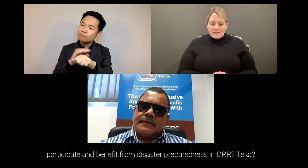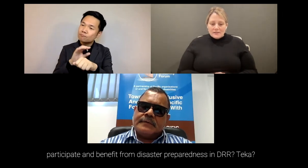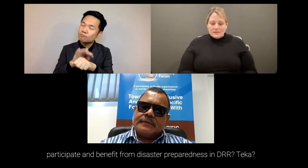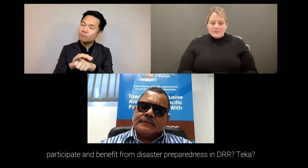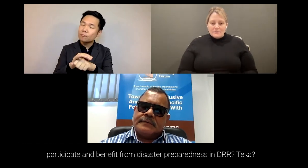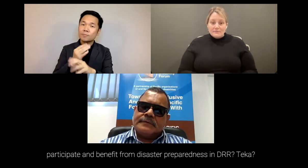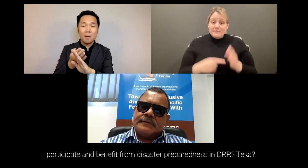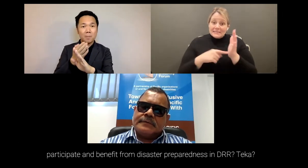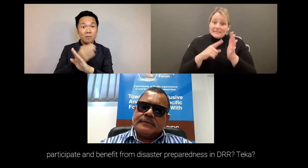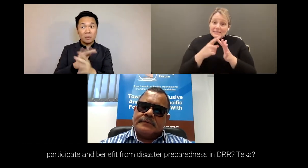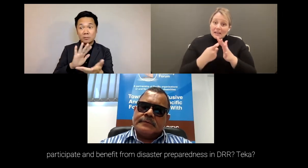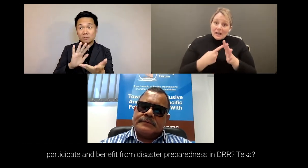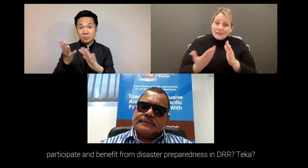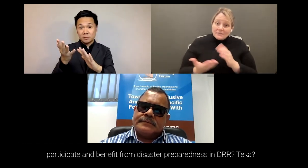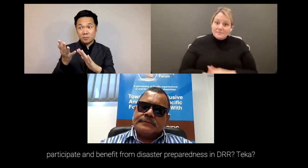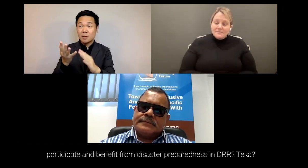Teka?